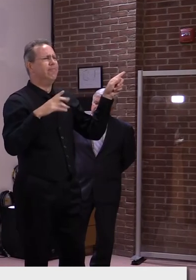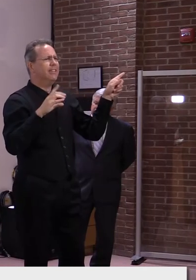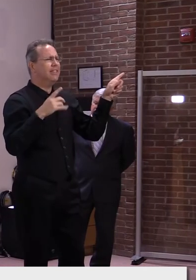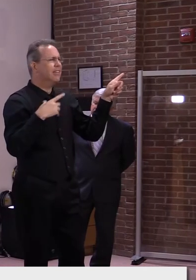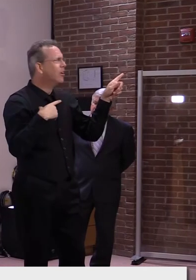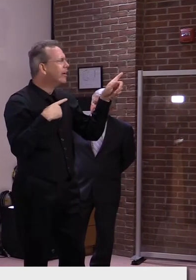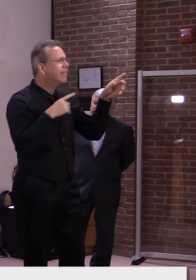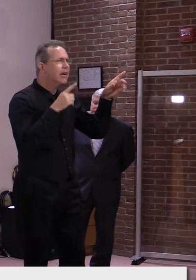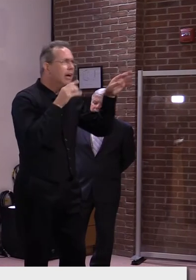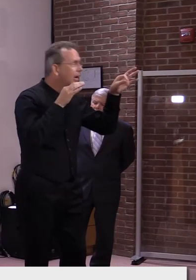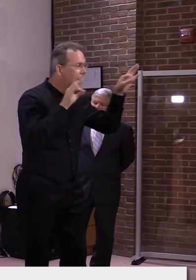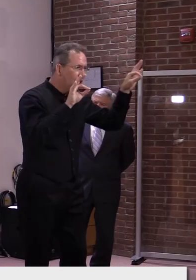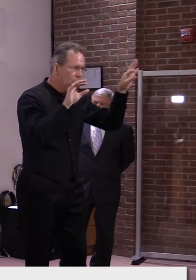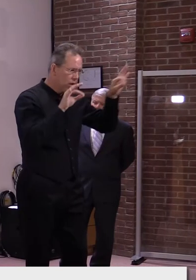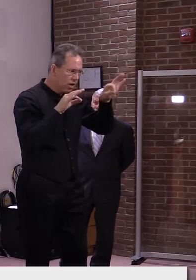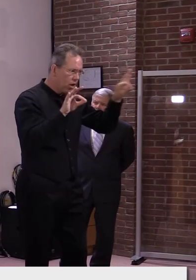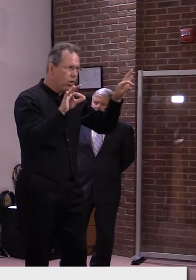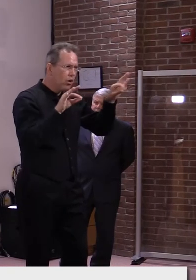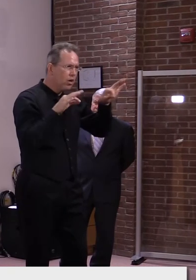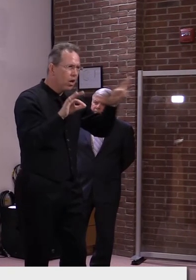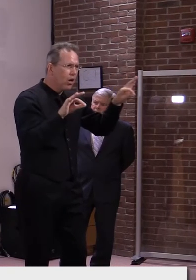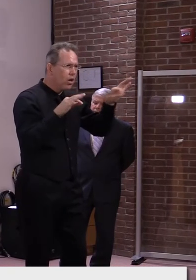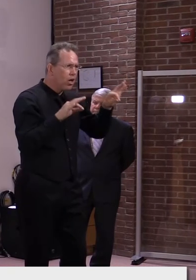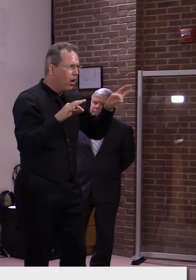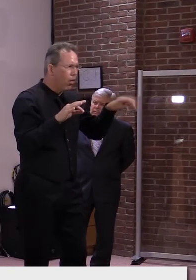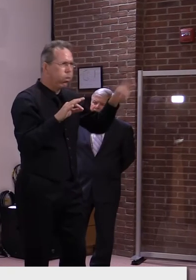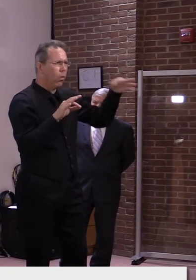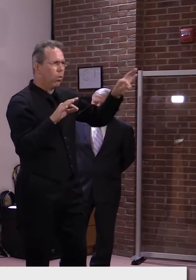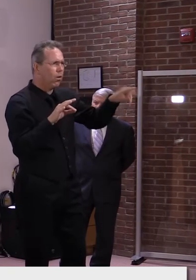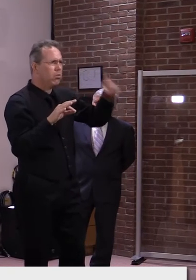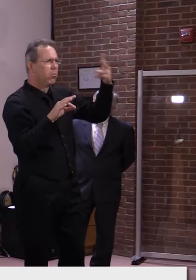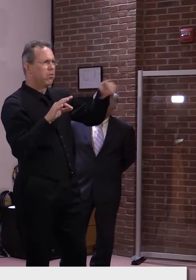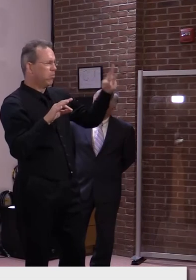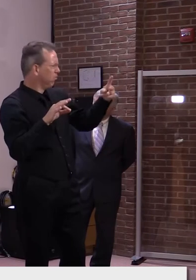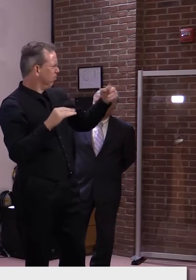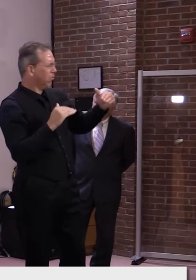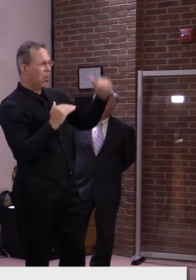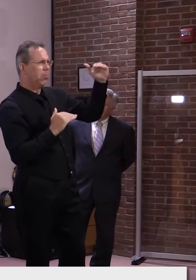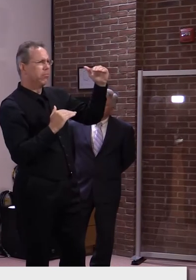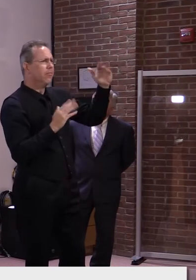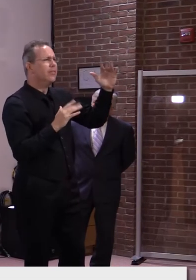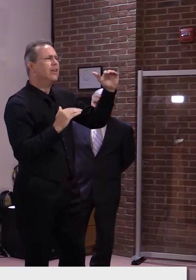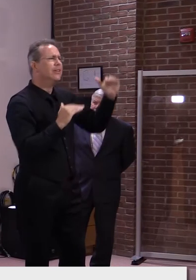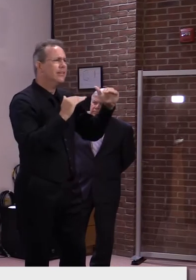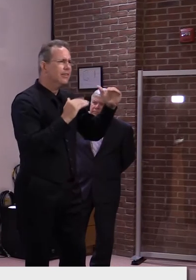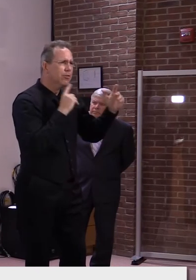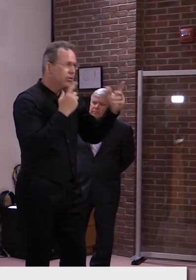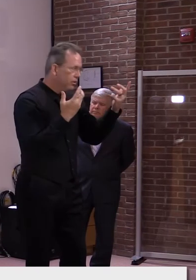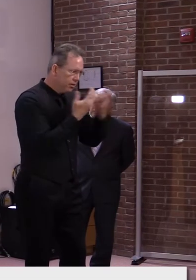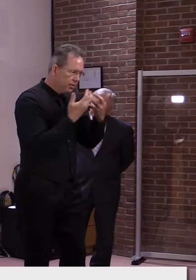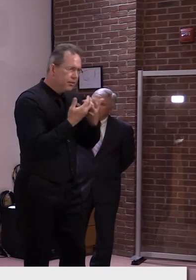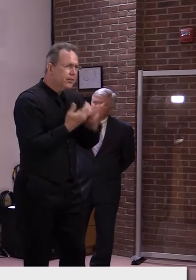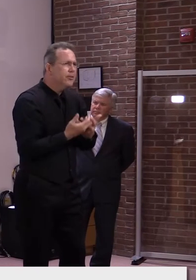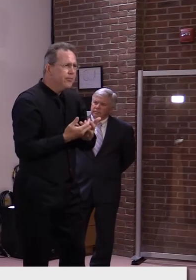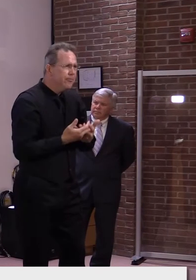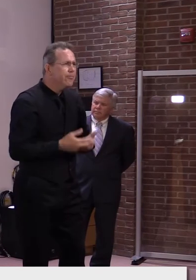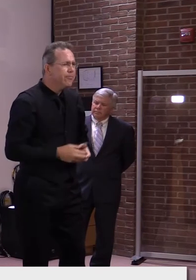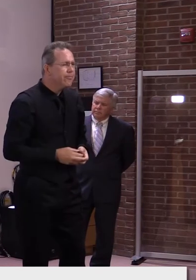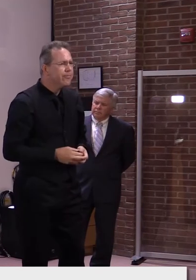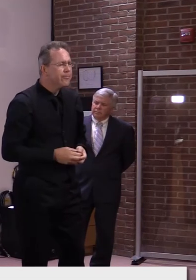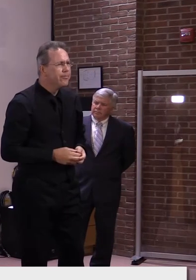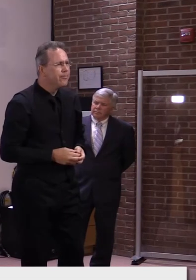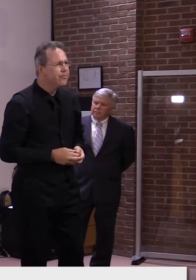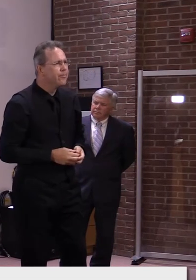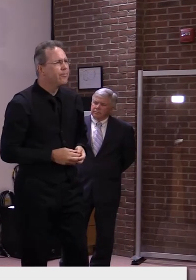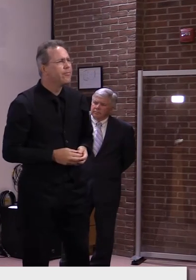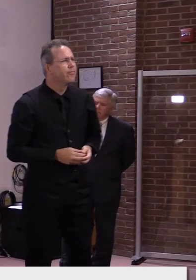the VA data and we were told it would be deduplicated, and we wanted to make sure it was. So that was part of what made us want to do the additional scrutiny.